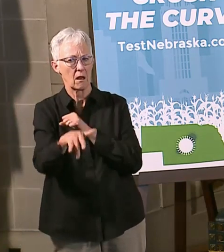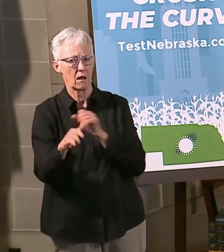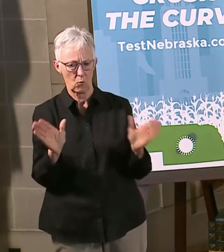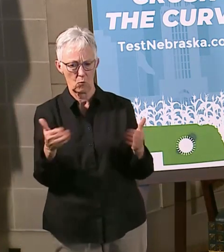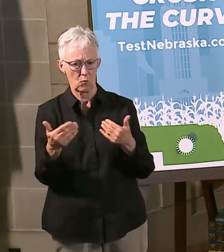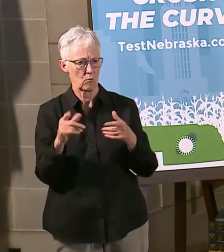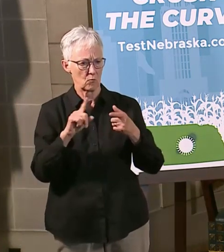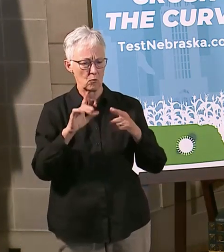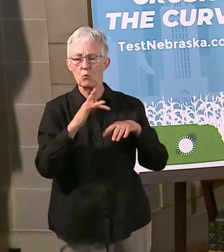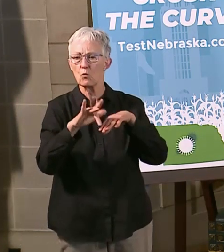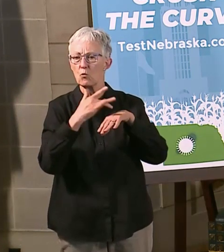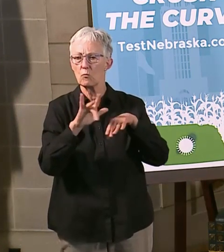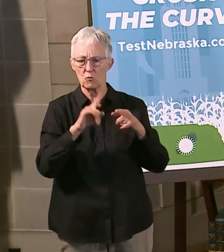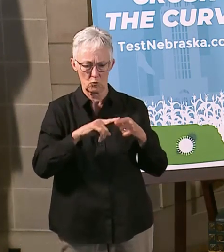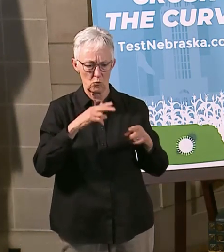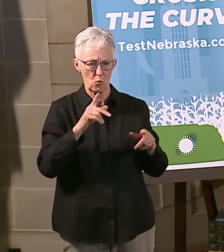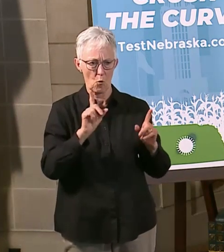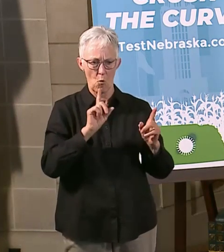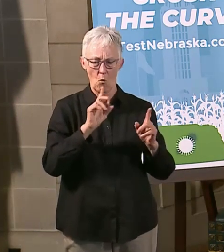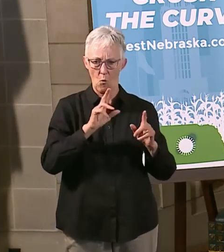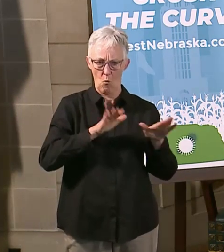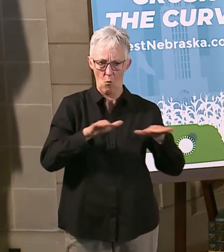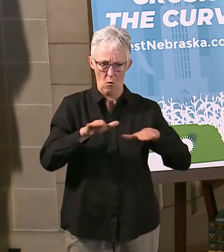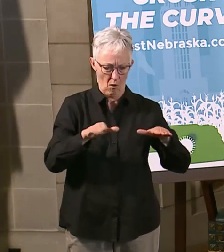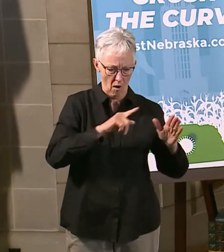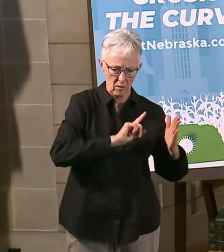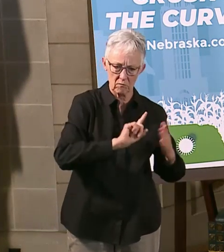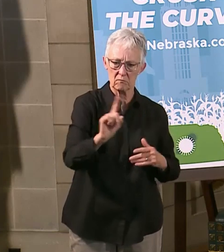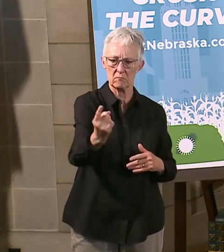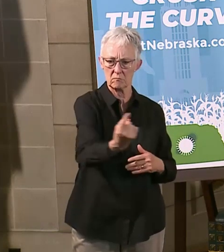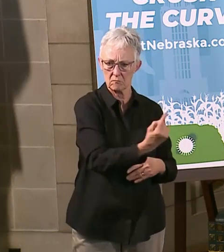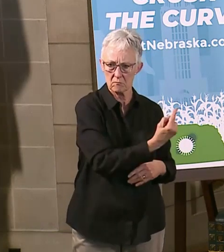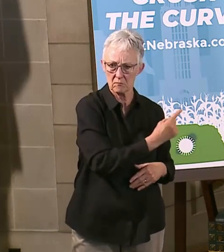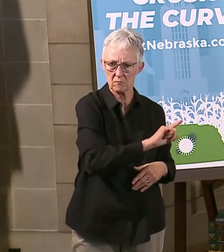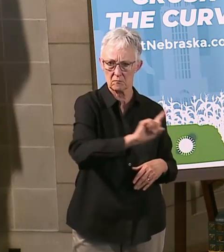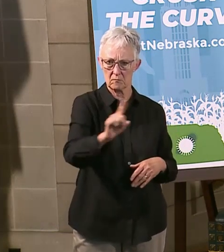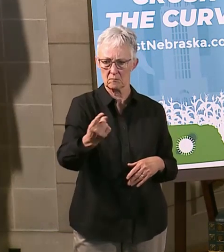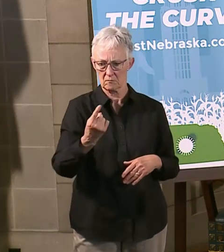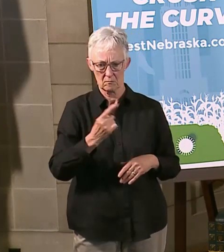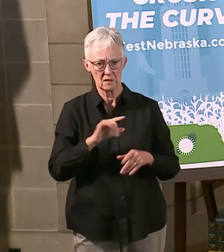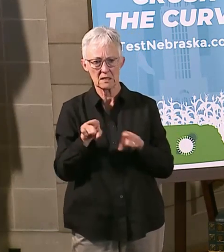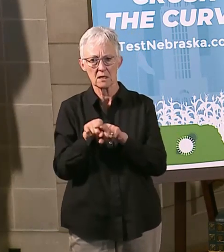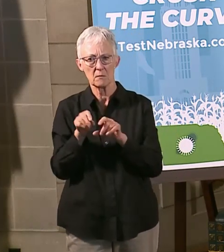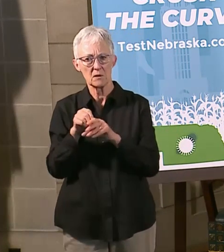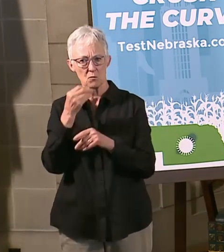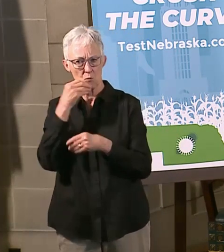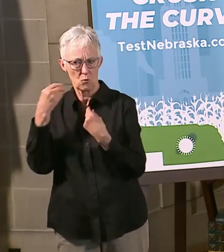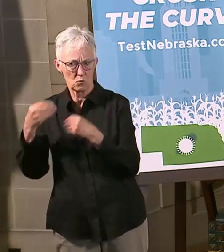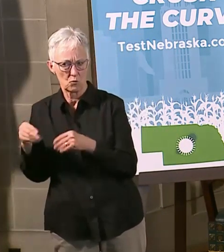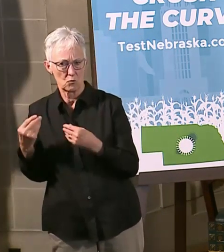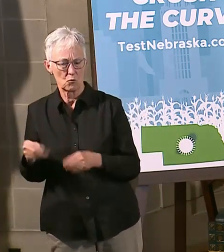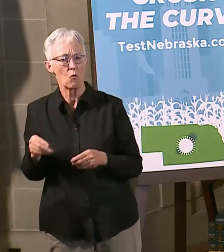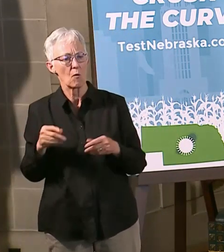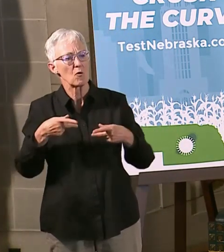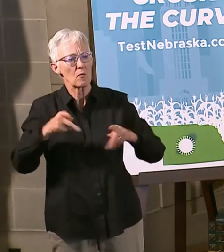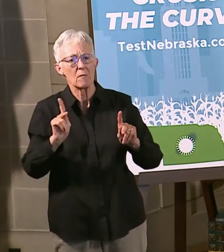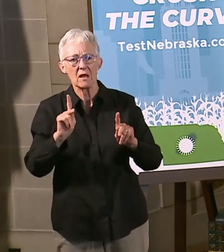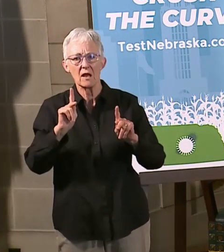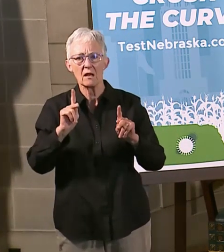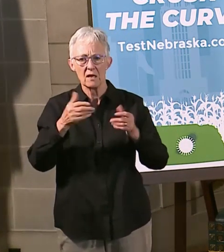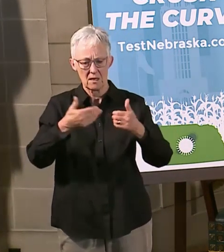for shopping to take place, purchases to take place, but allow for social distancing and work